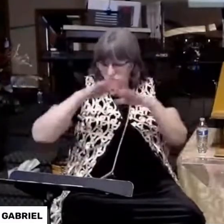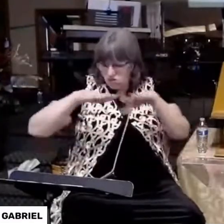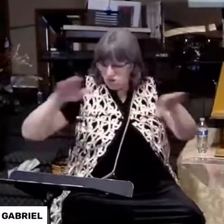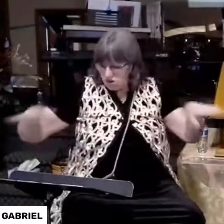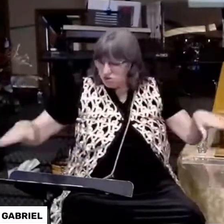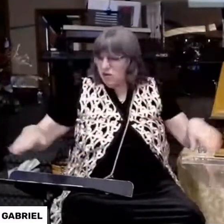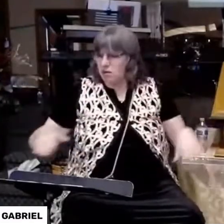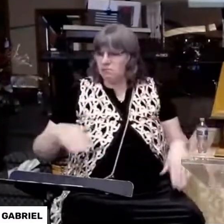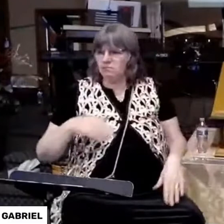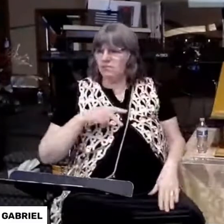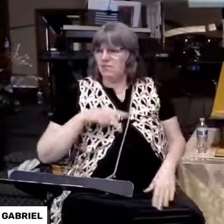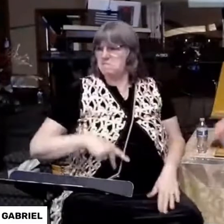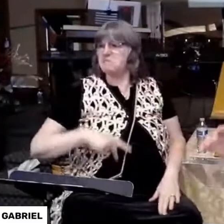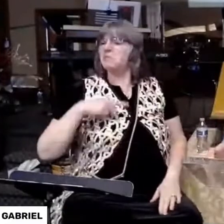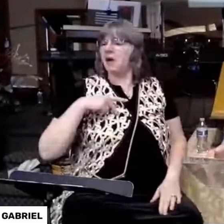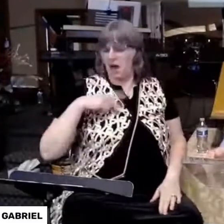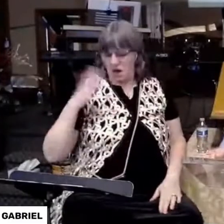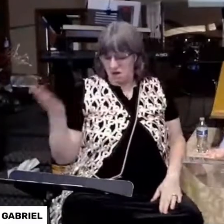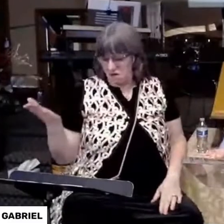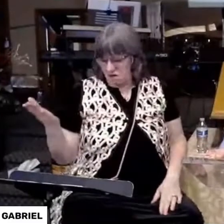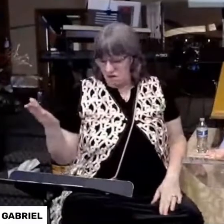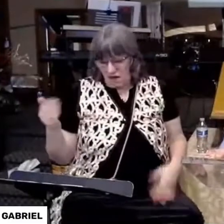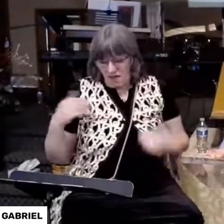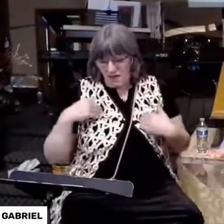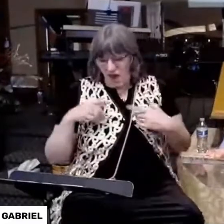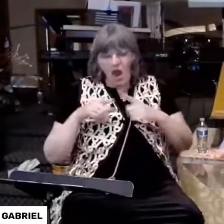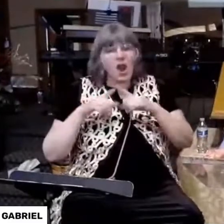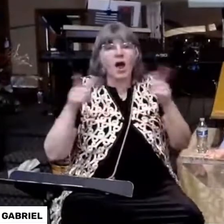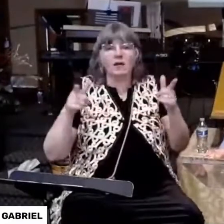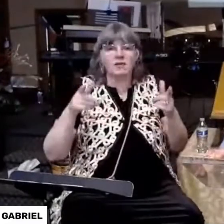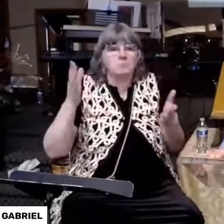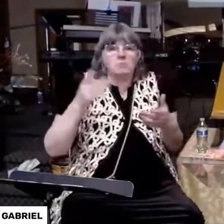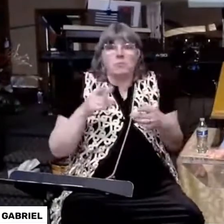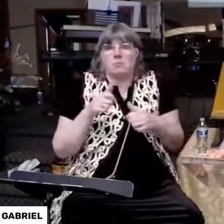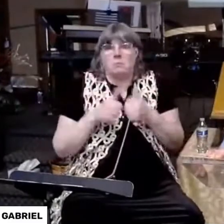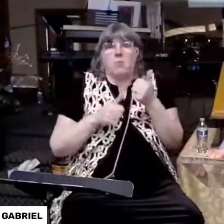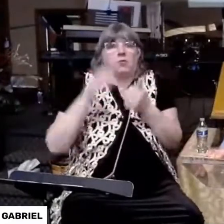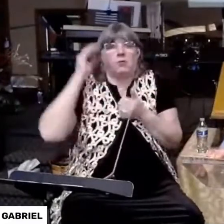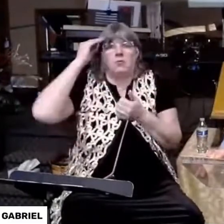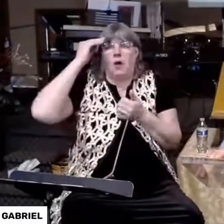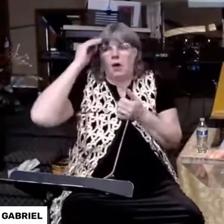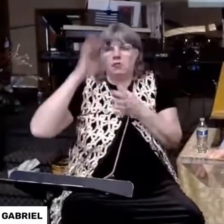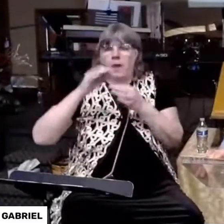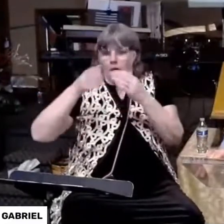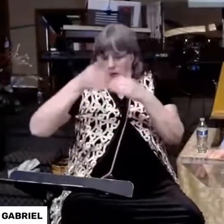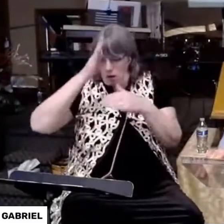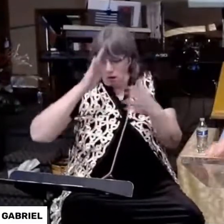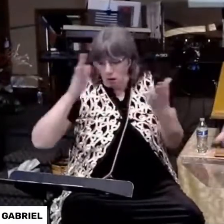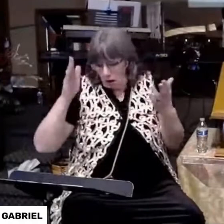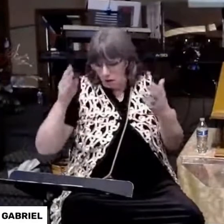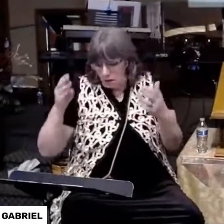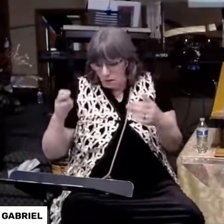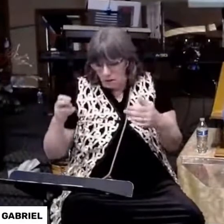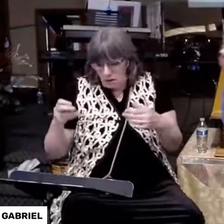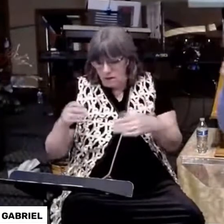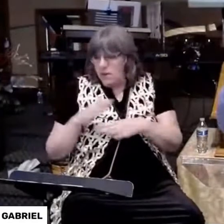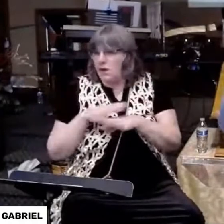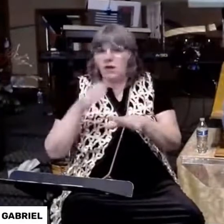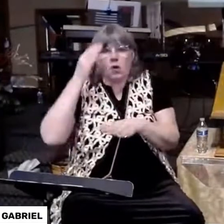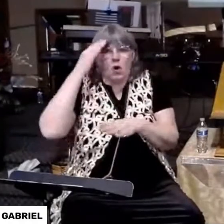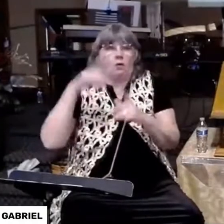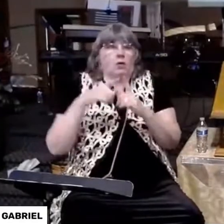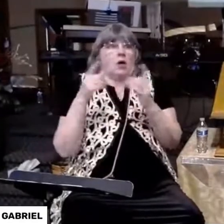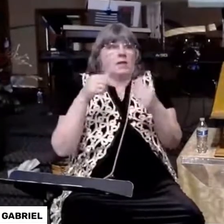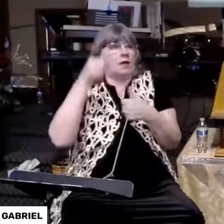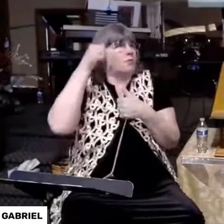They had lost their children. I mean, they had lost their children. Can you imagine? you know, an Egyptian coming,